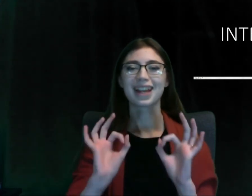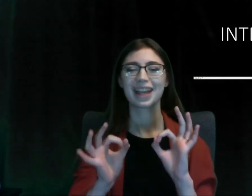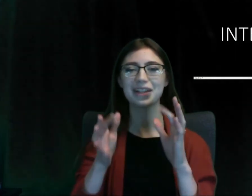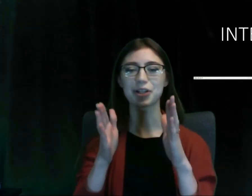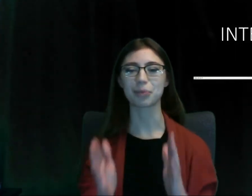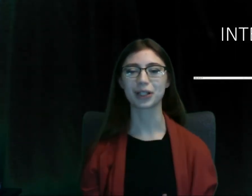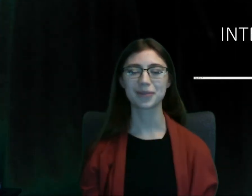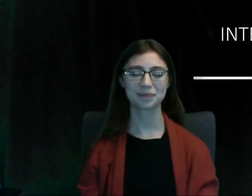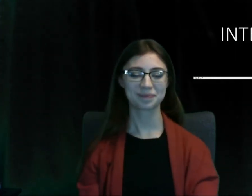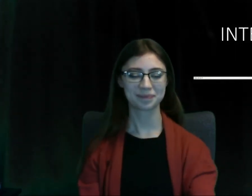Interpreter.